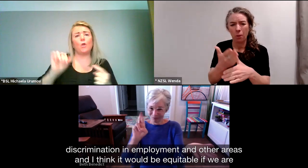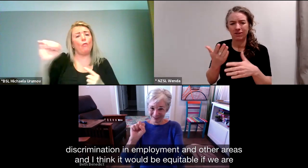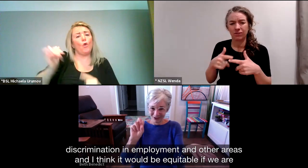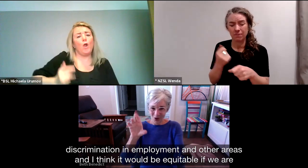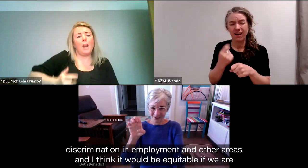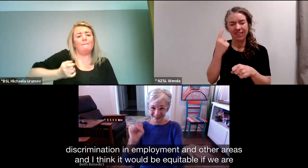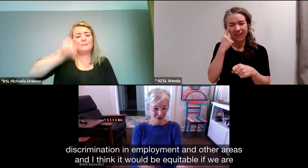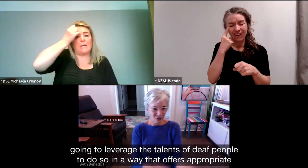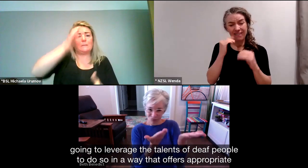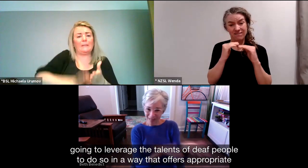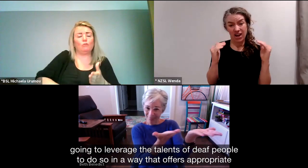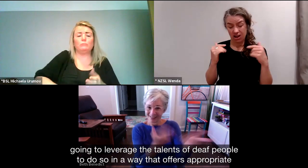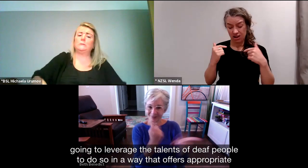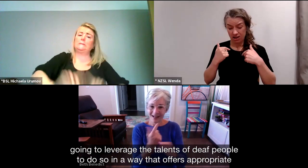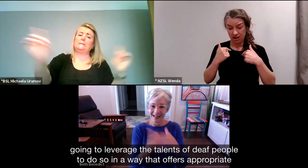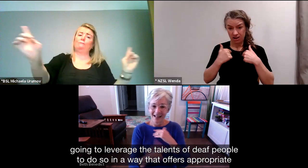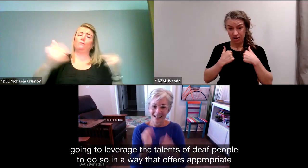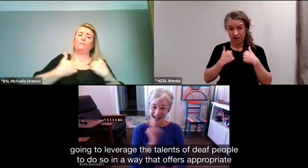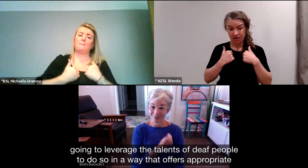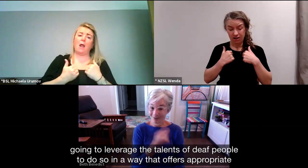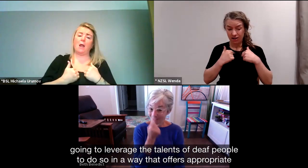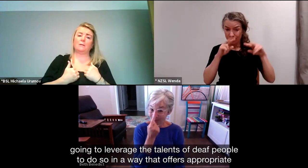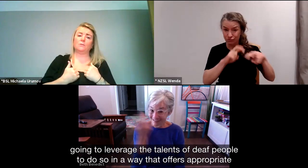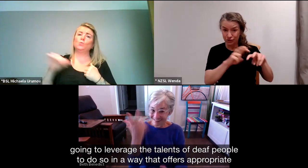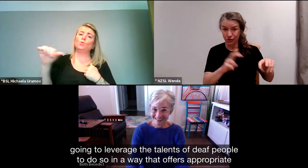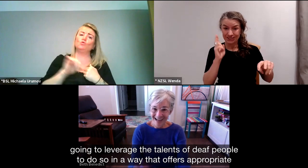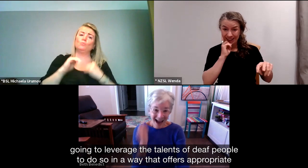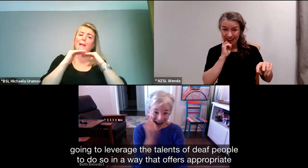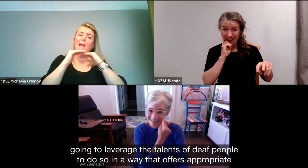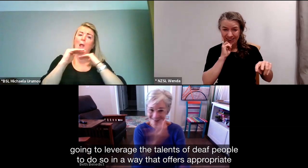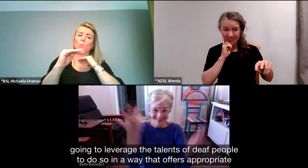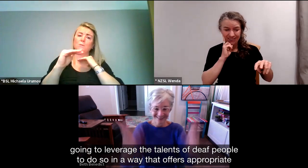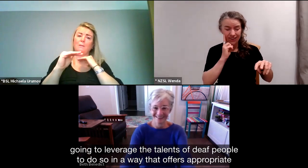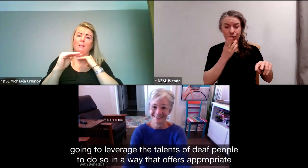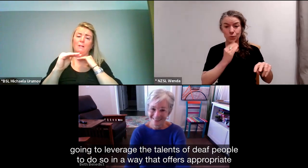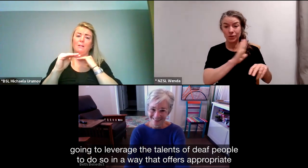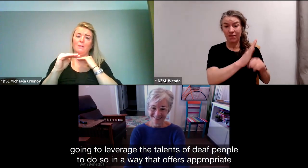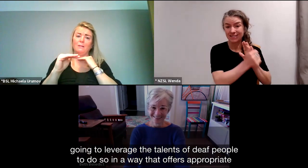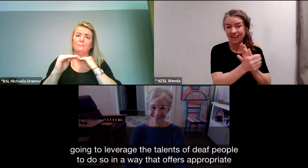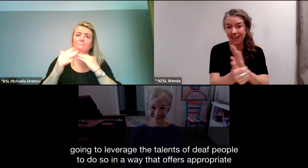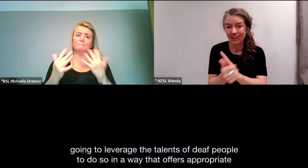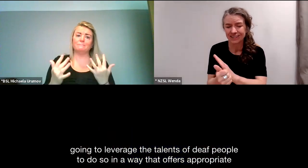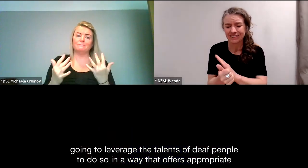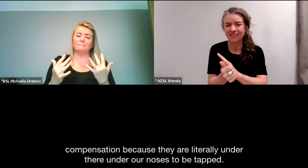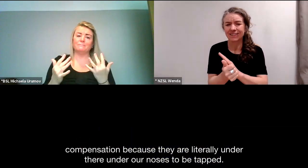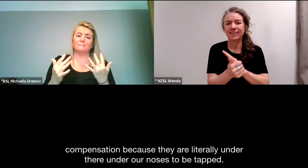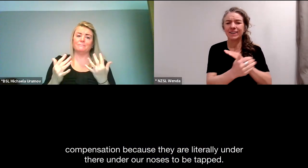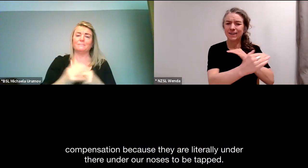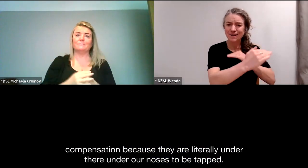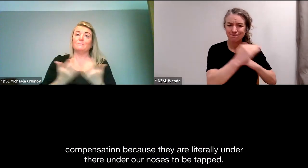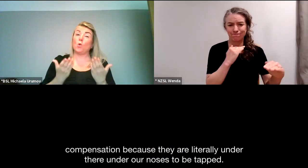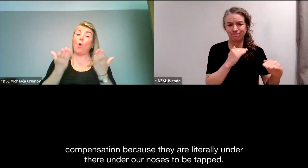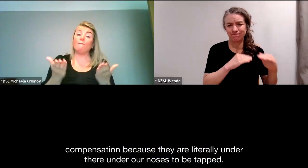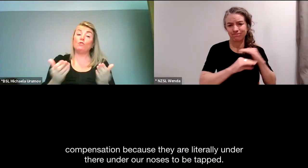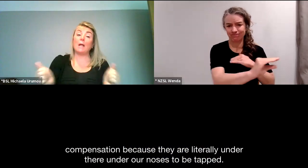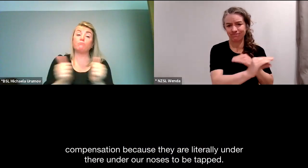only equitable if we are going to leverage the talents of deaf people as a resource to do so in a way that offers appropriate compensation,